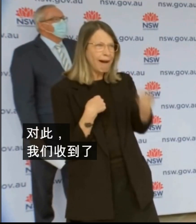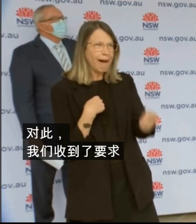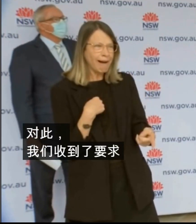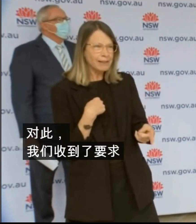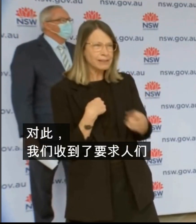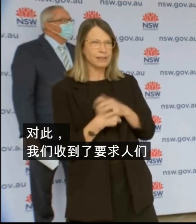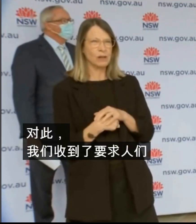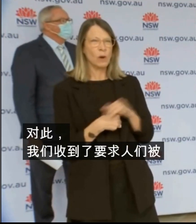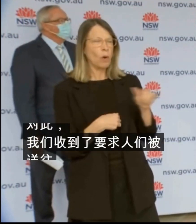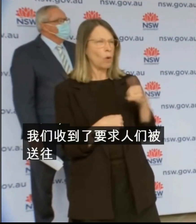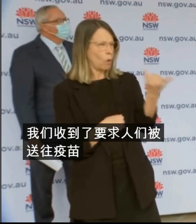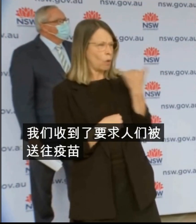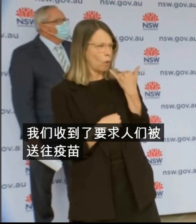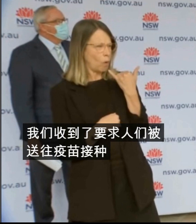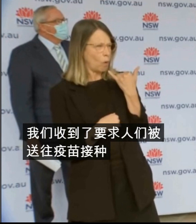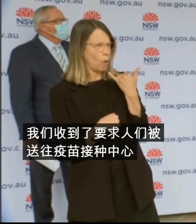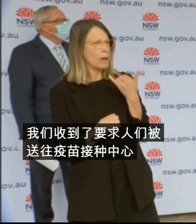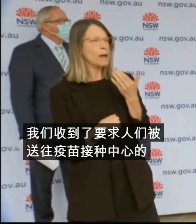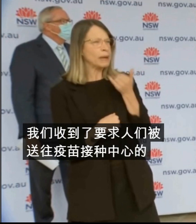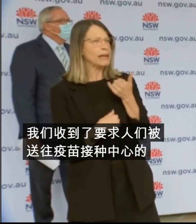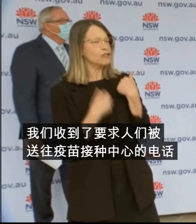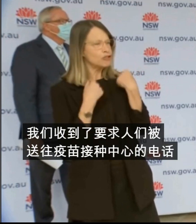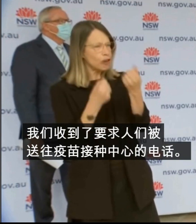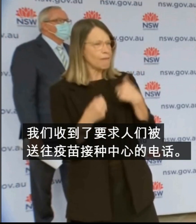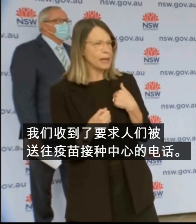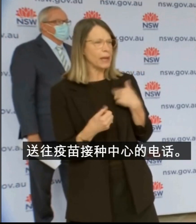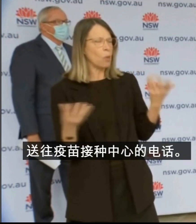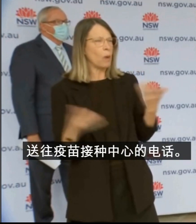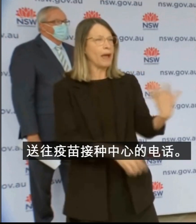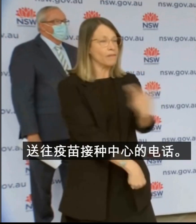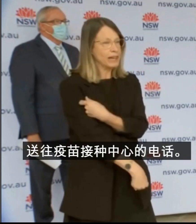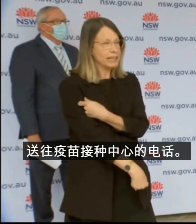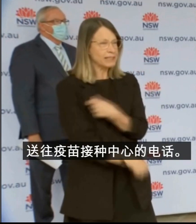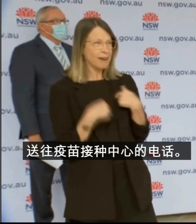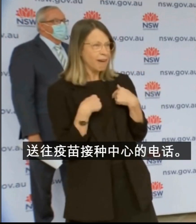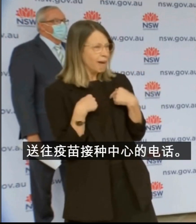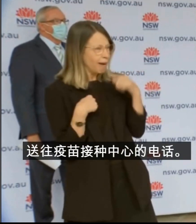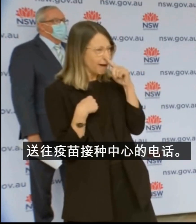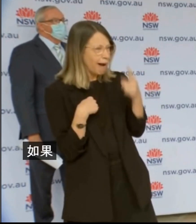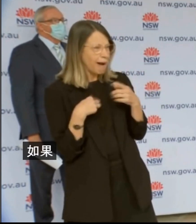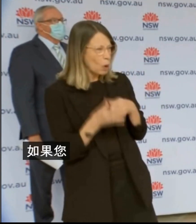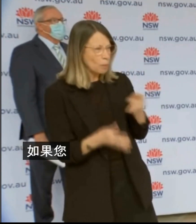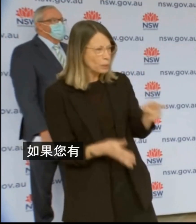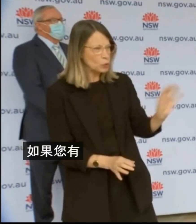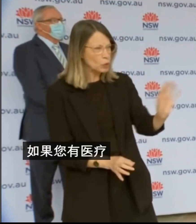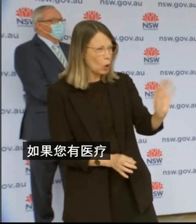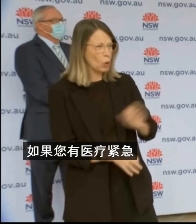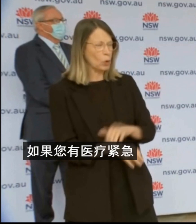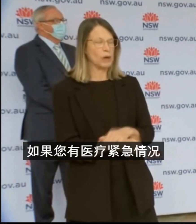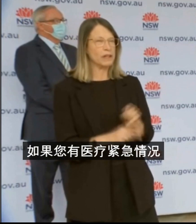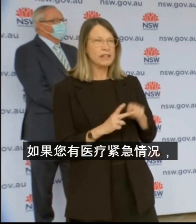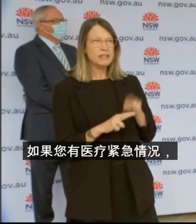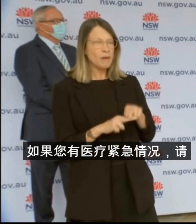received calls for people to be driven to vaccination centres. 000 cannot help you with this. If you have a